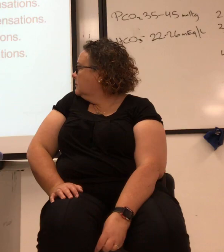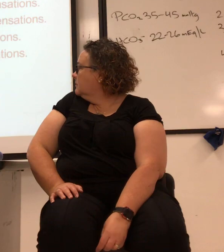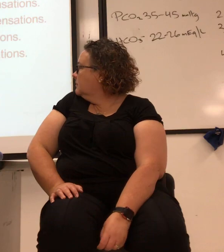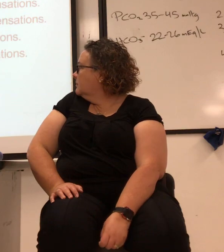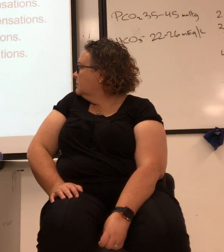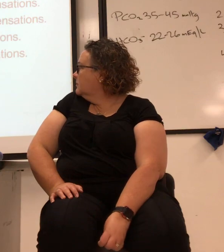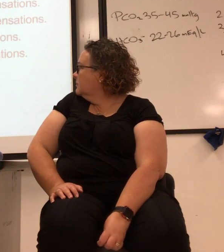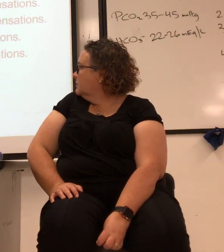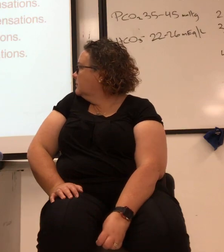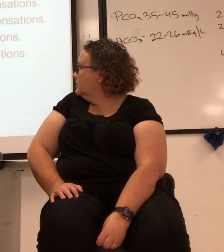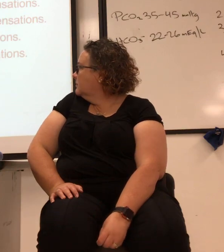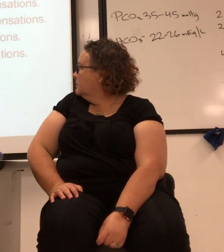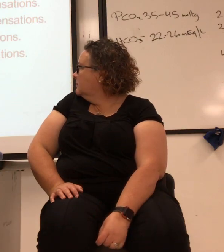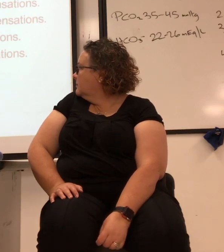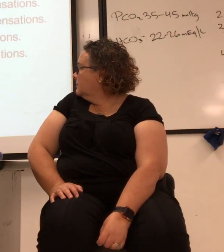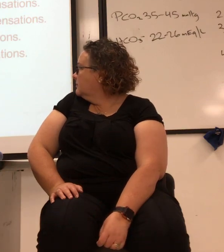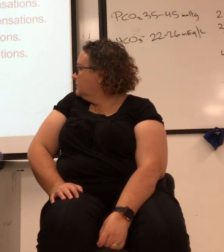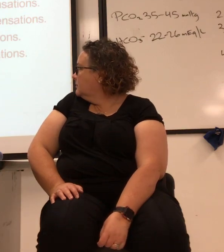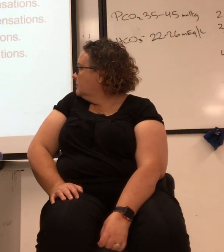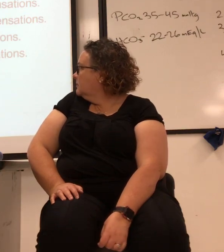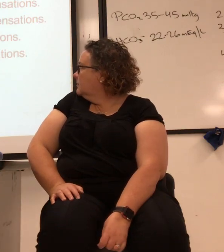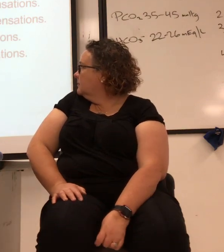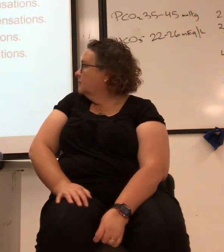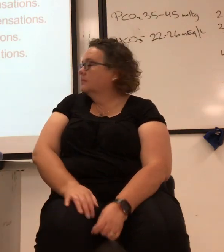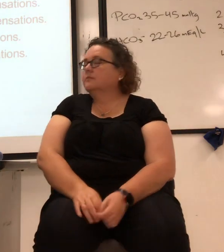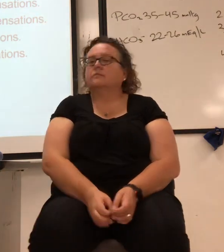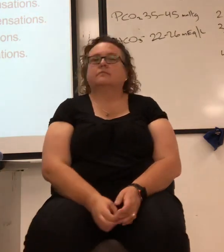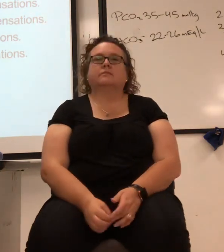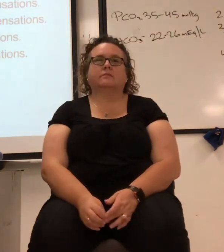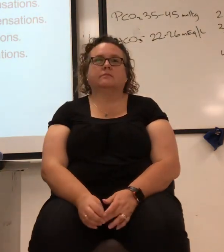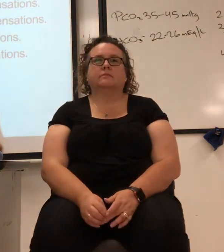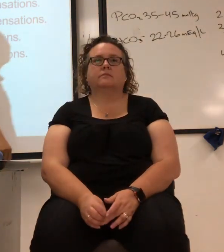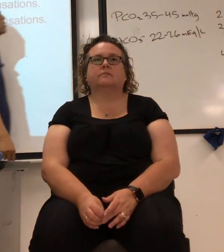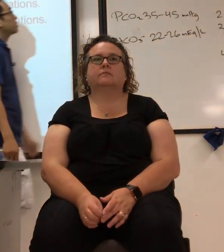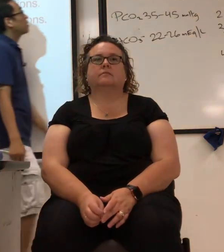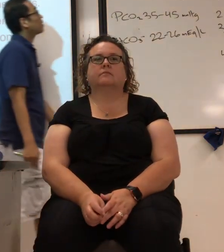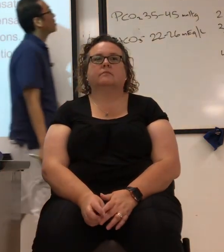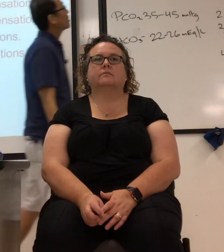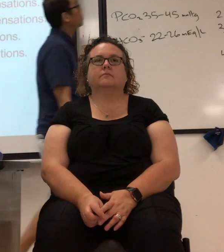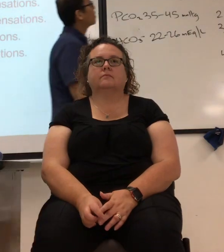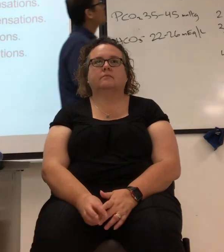You go, talk about it with your neighbor, I'll check back in another minute.